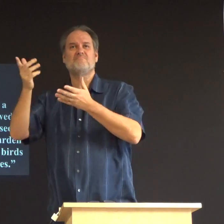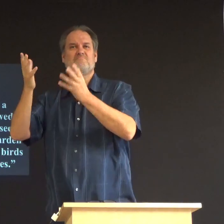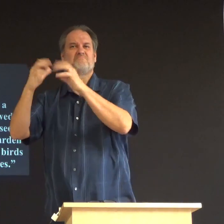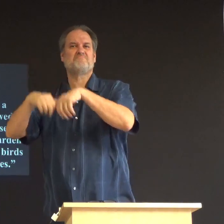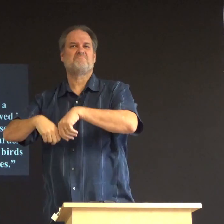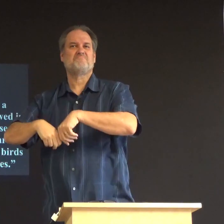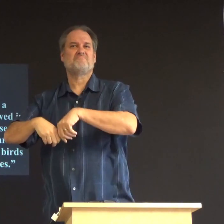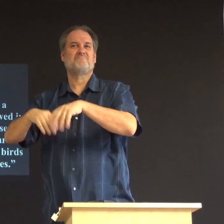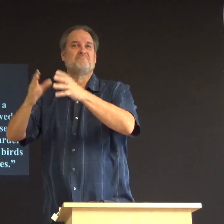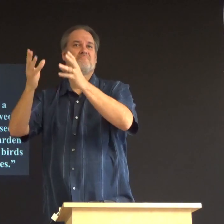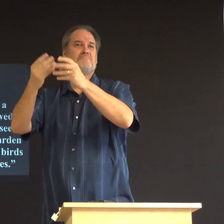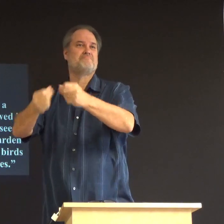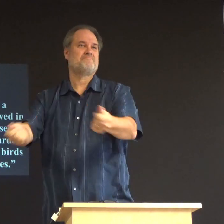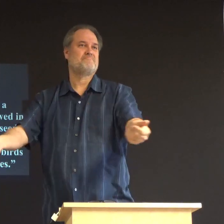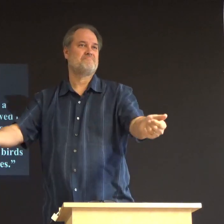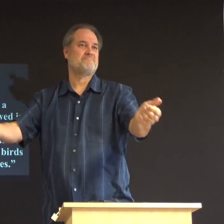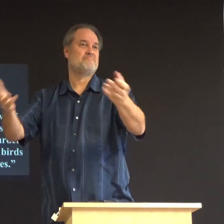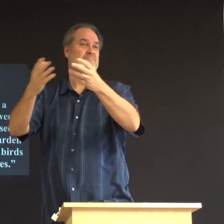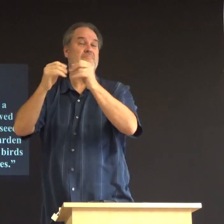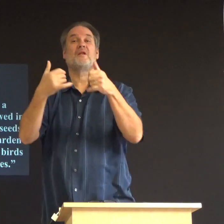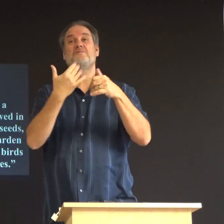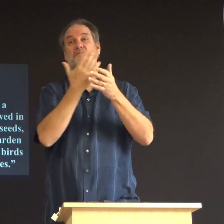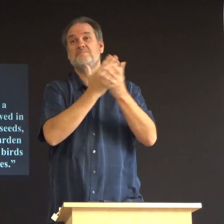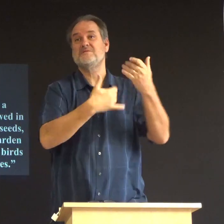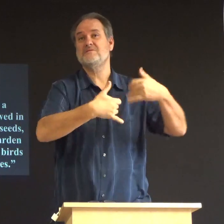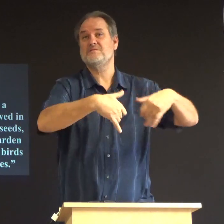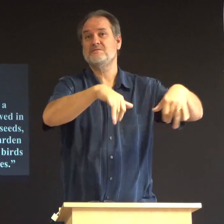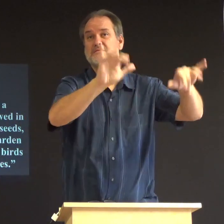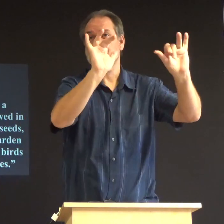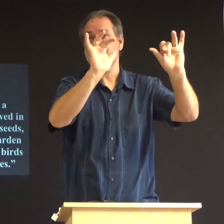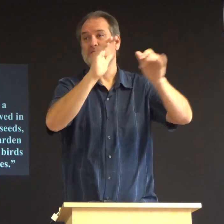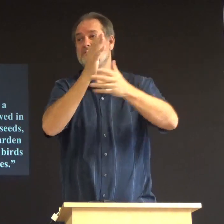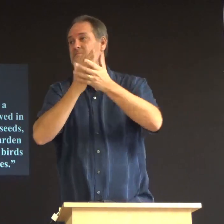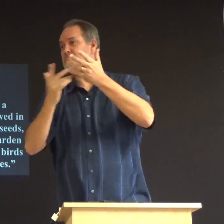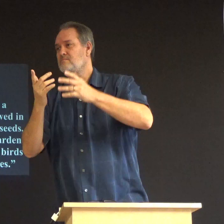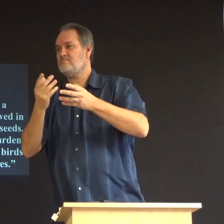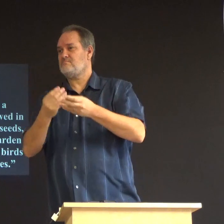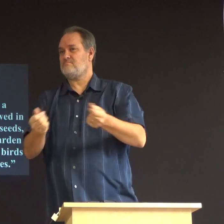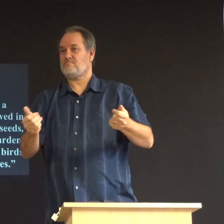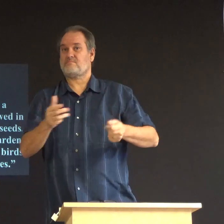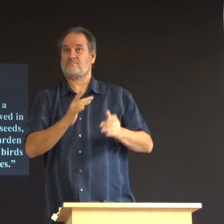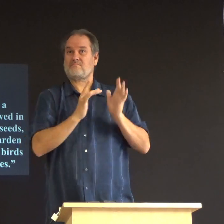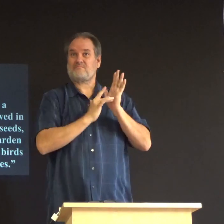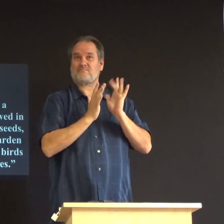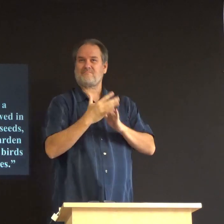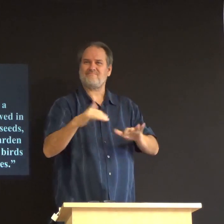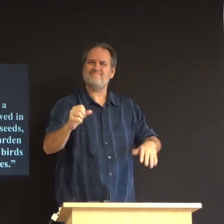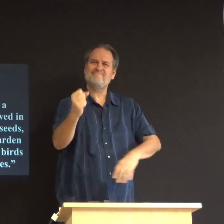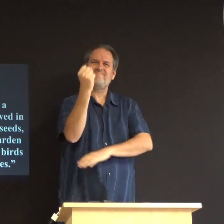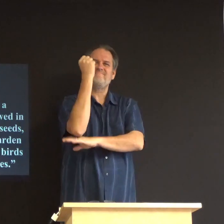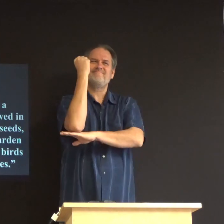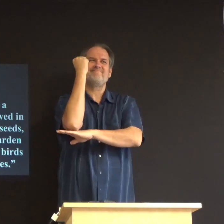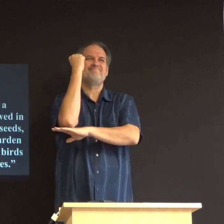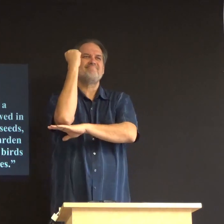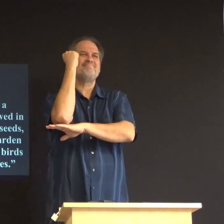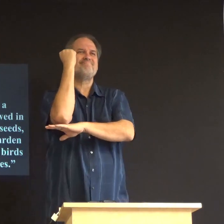them, like most of the group, the cults are no longer around. But the church is still strong.